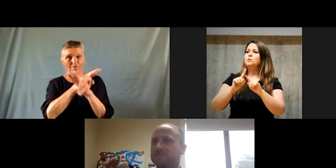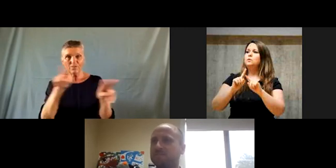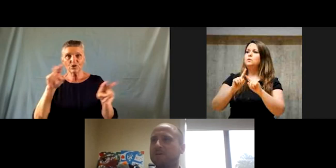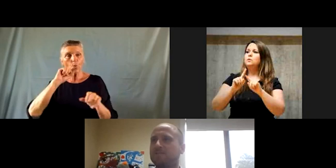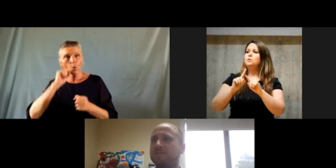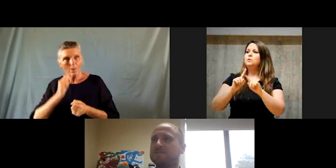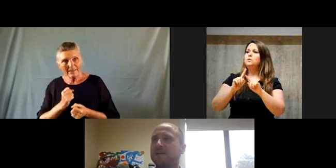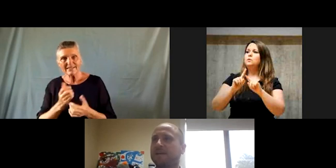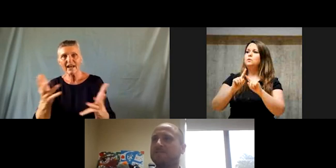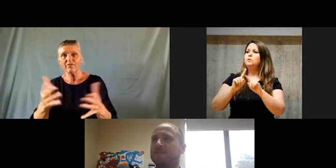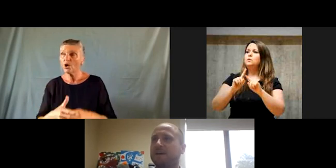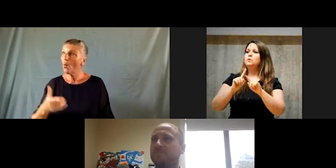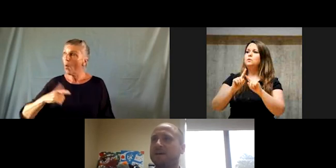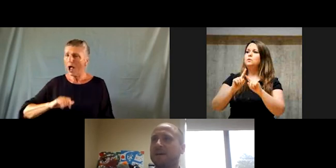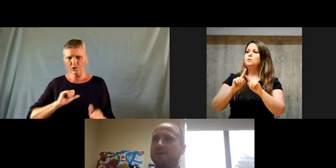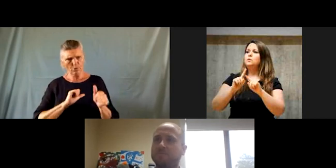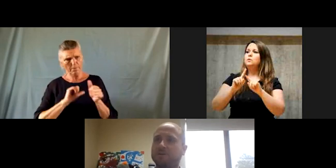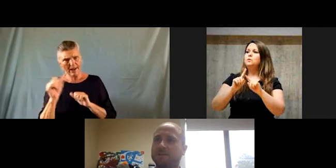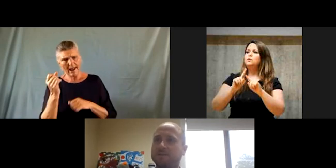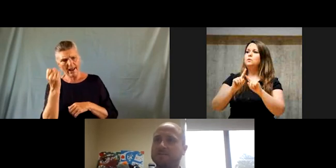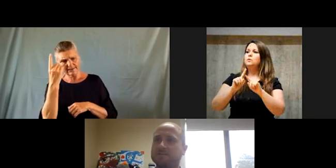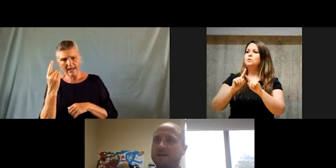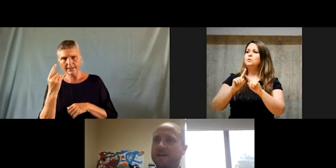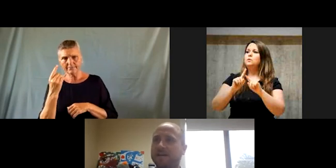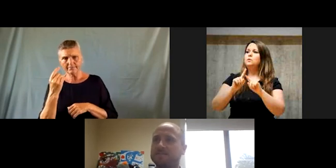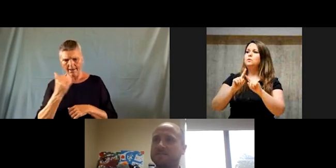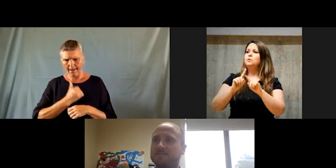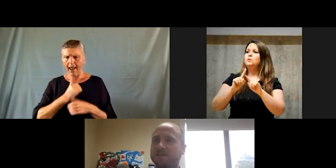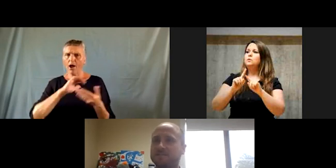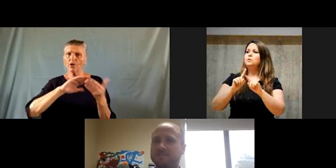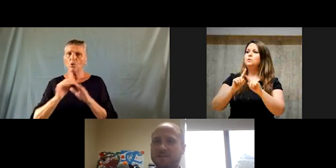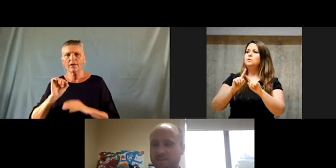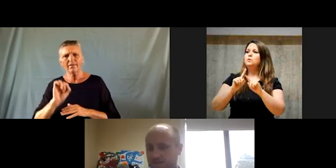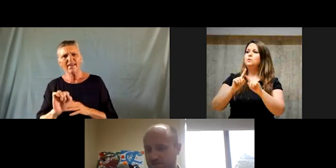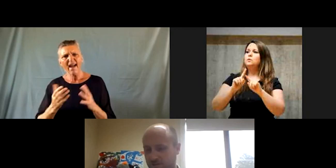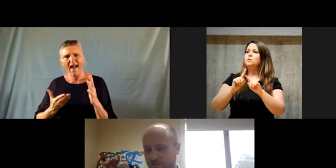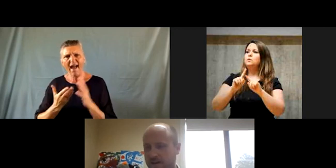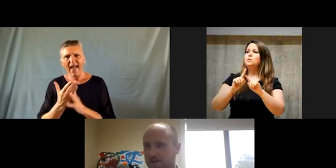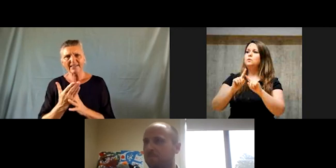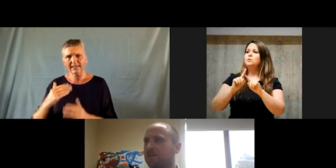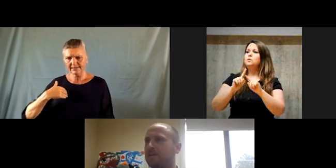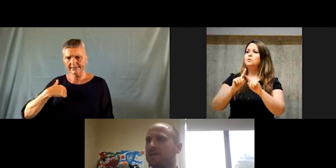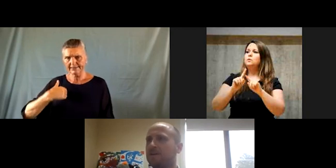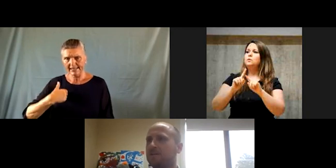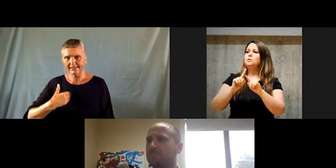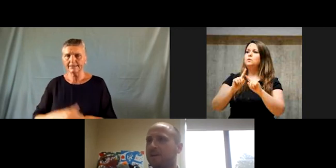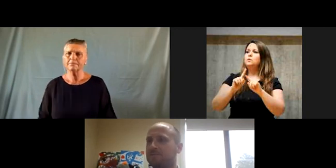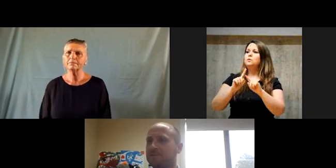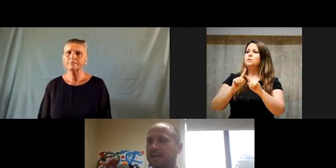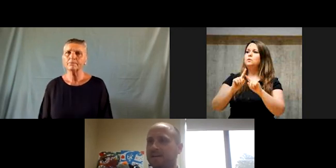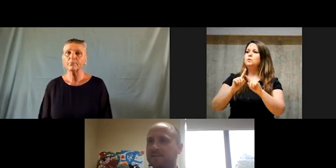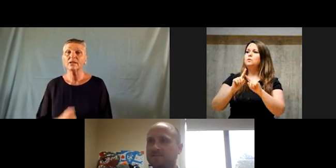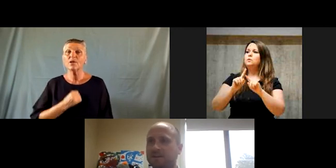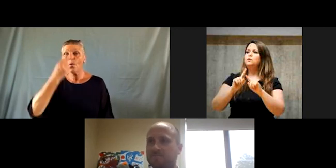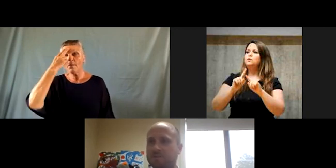delivering to better understand our community's access needs. So my name is